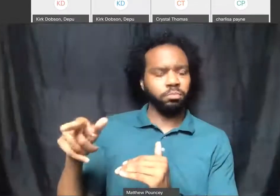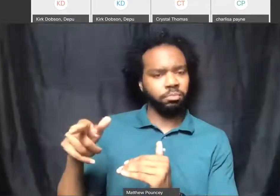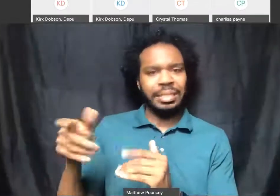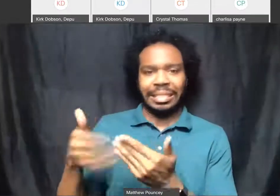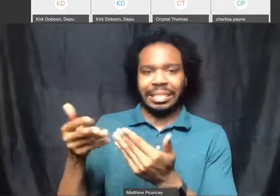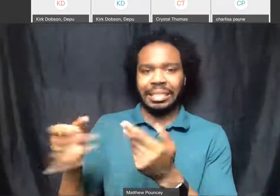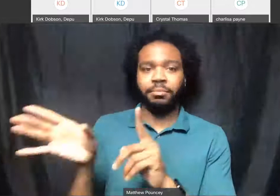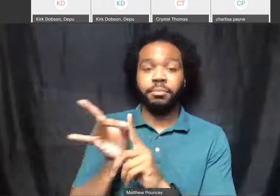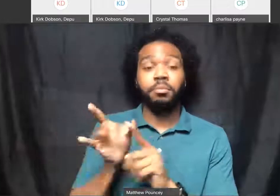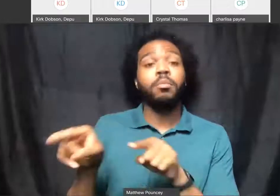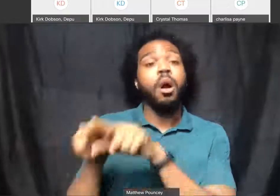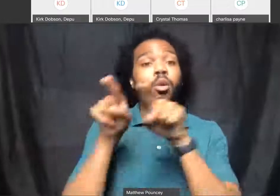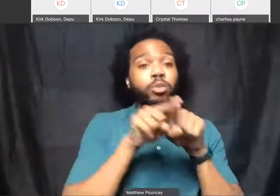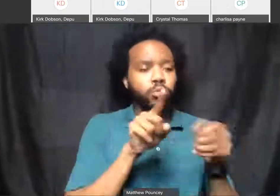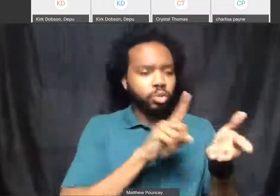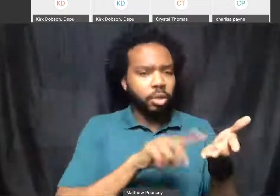of